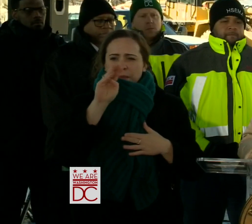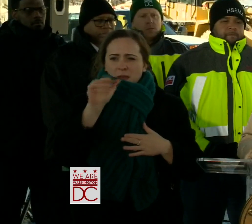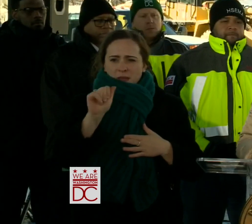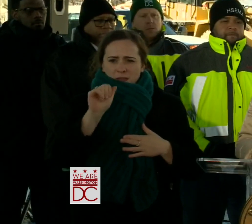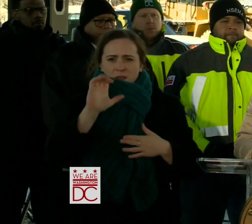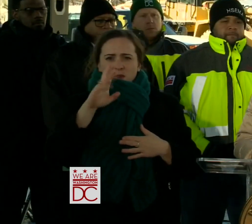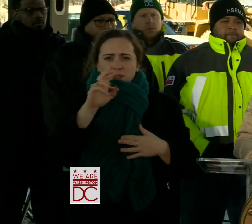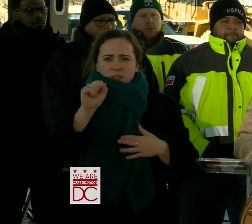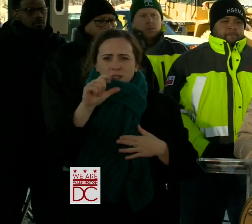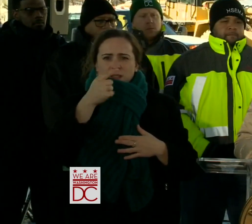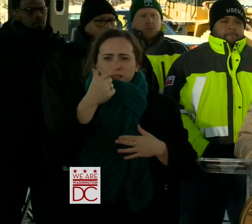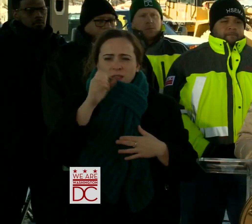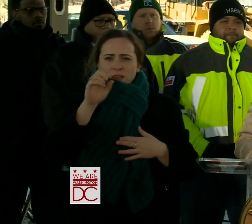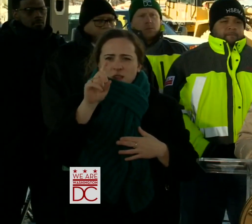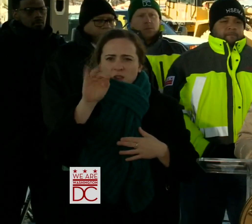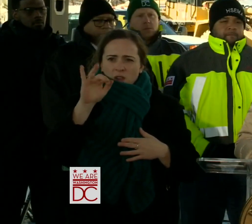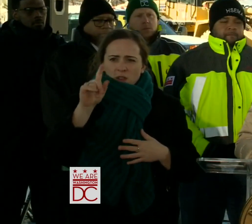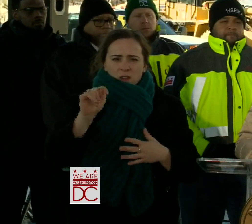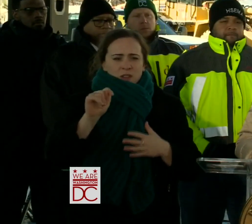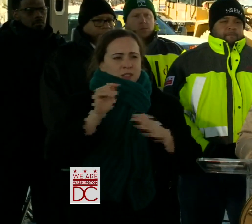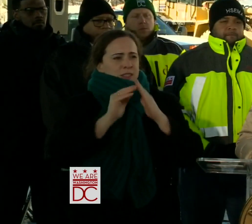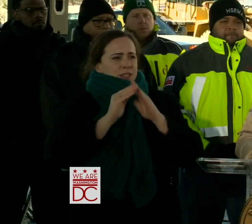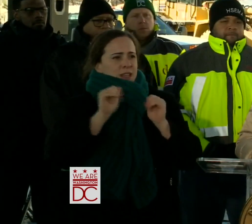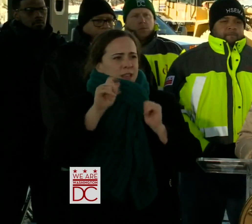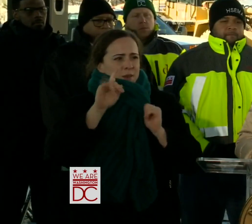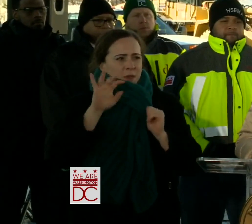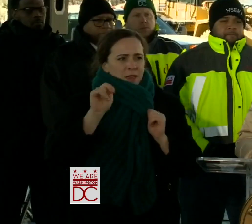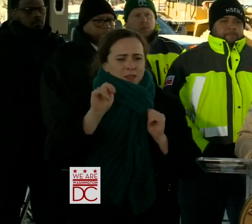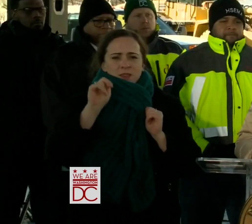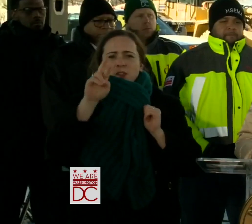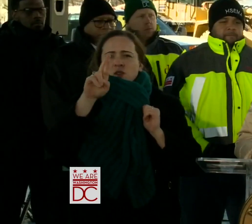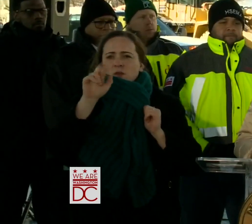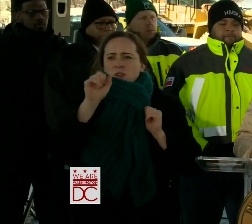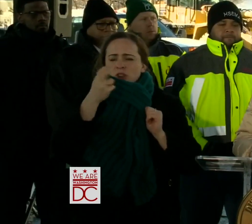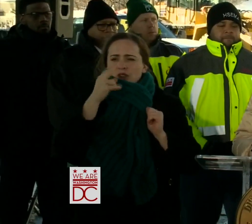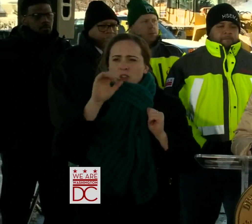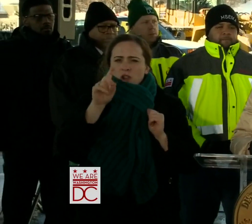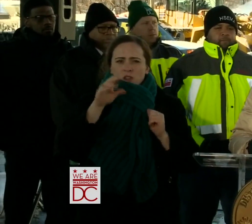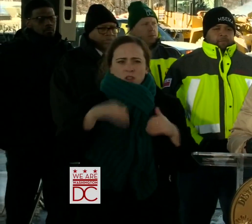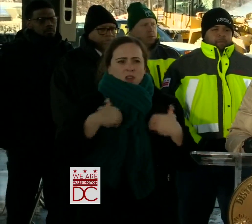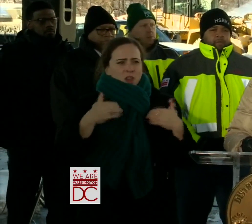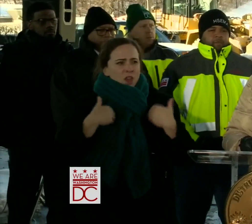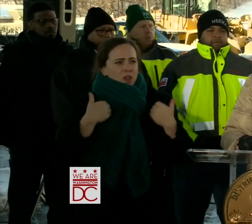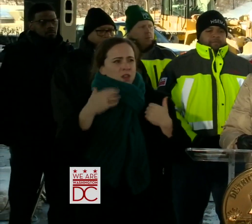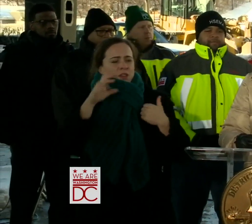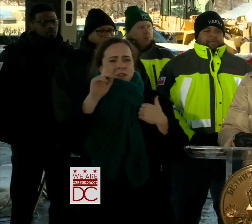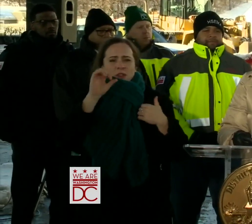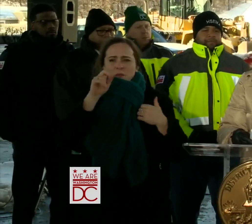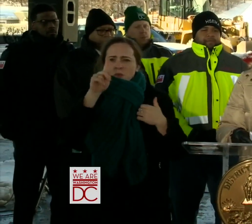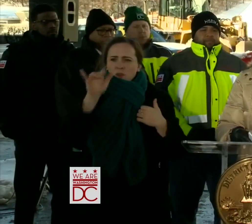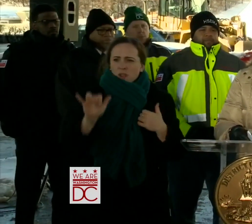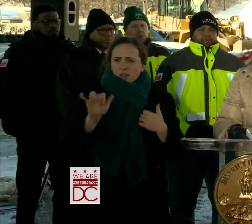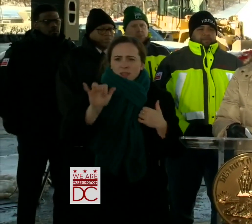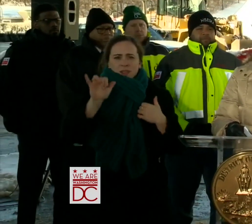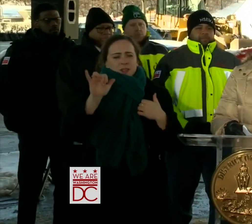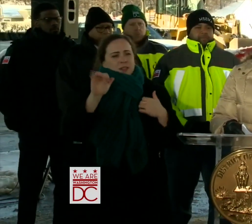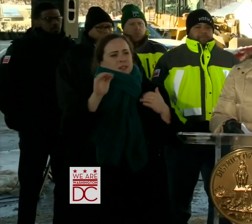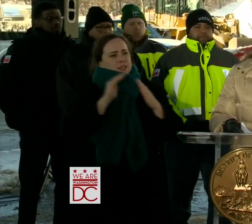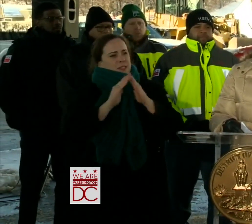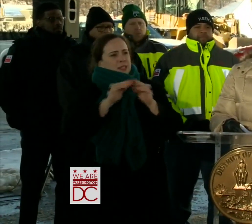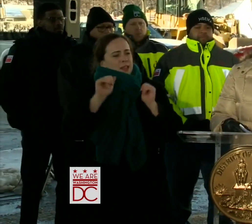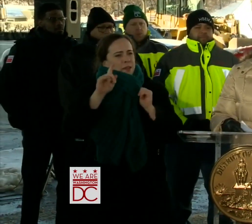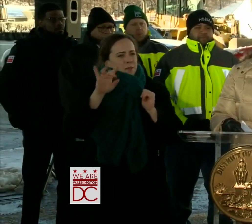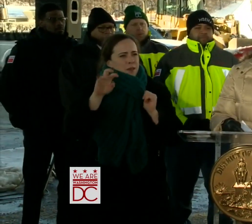Geldhart, the City Administrator, Rashad Young, the Deputy Mayor and Deputy City Administrator, Kevin Donahue,